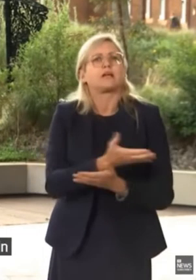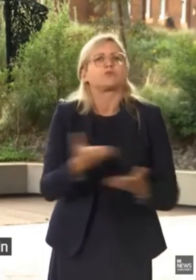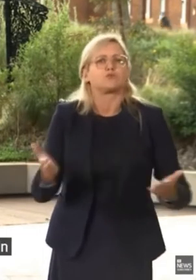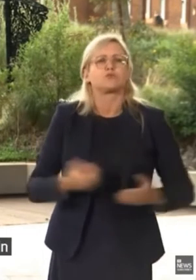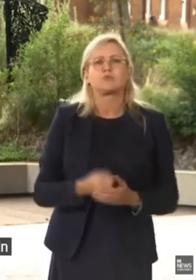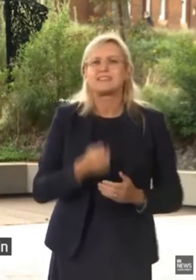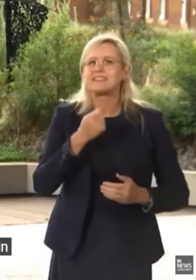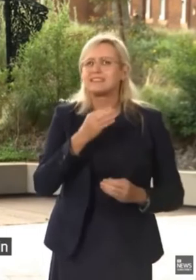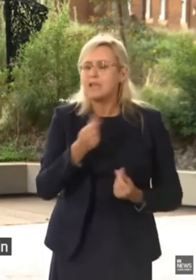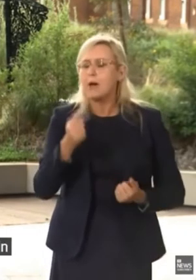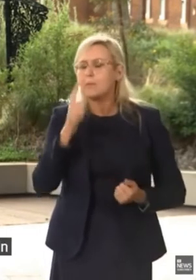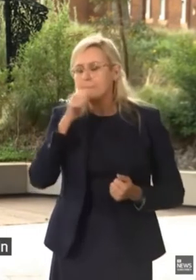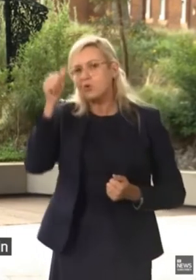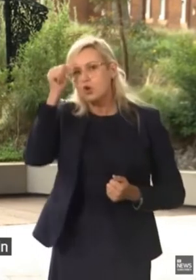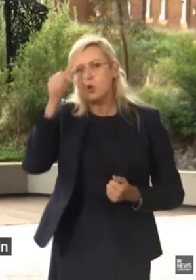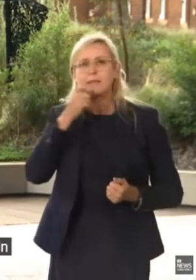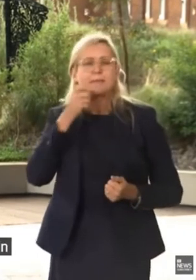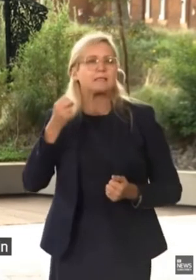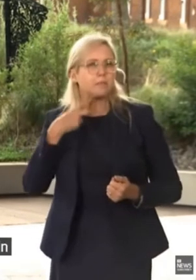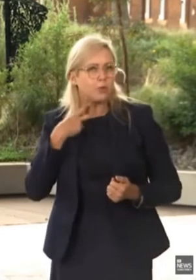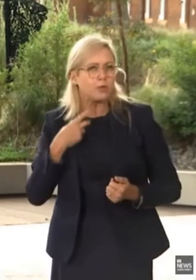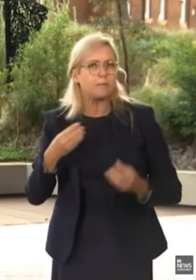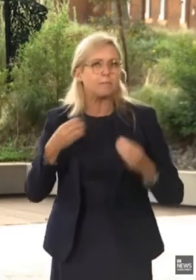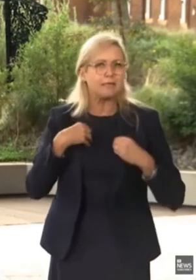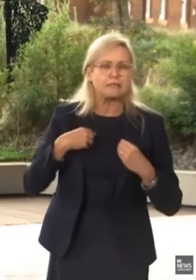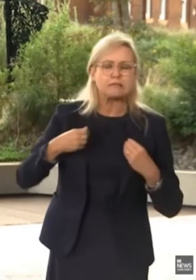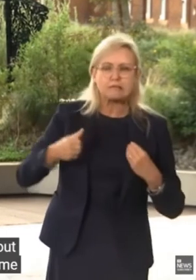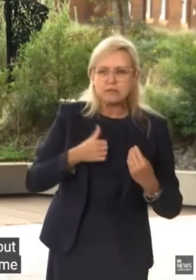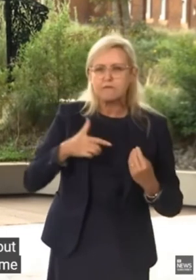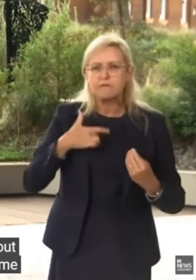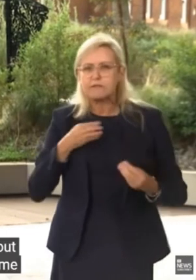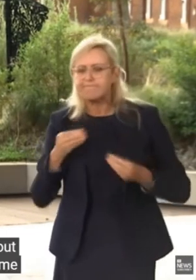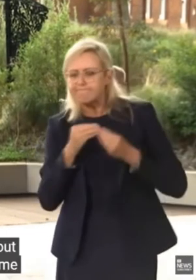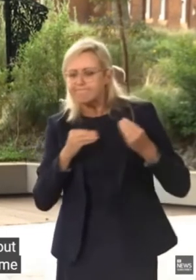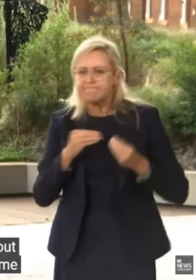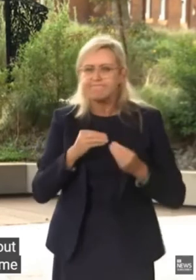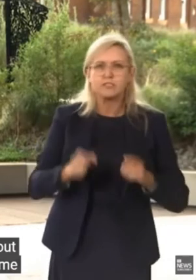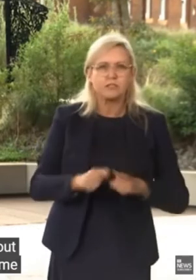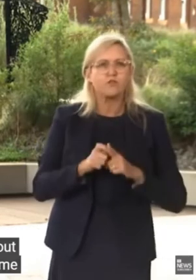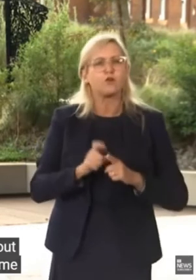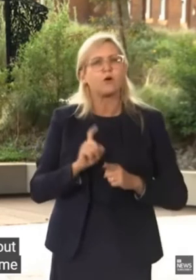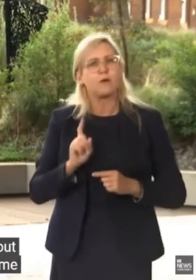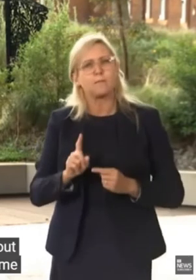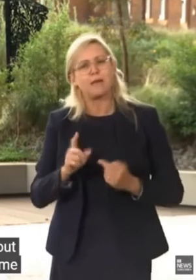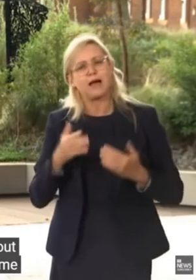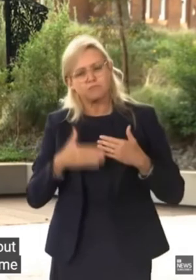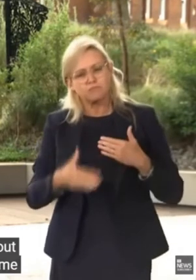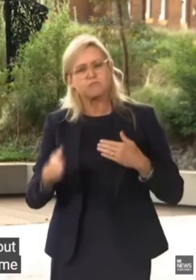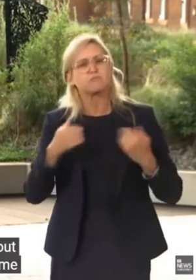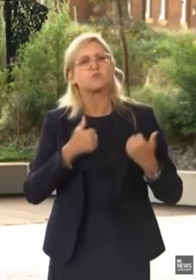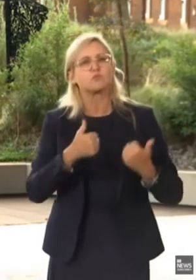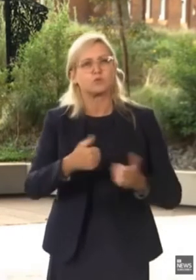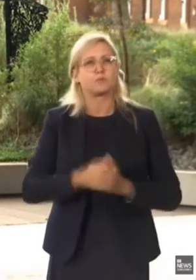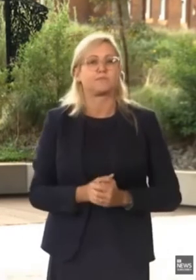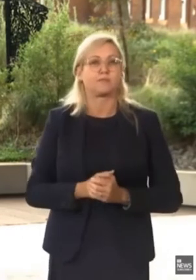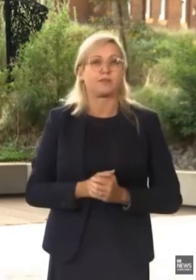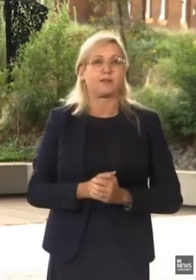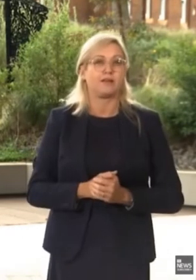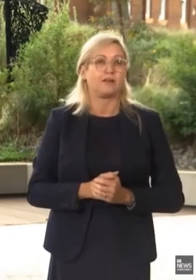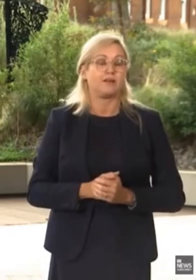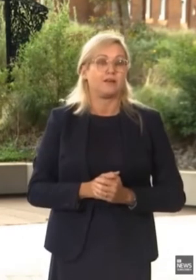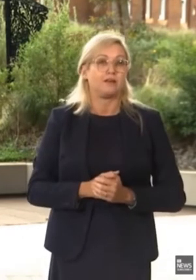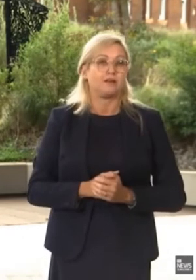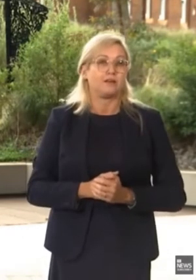period of time, as we've moved through the last 2 years where we've had a highly unvaccinated population, and we've had to go through